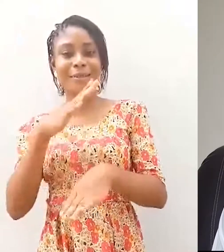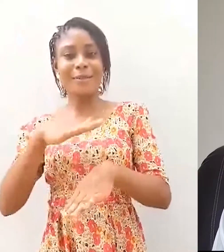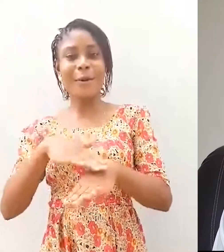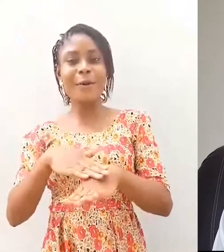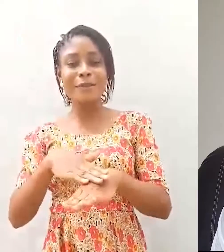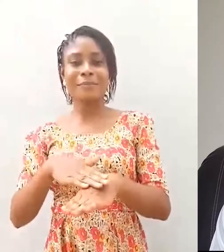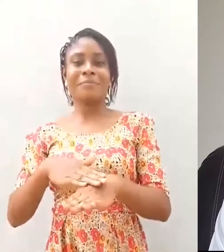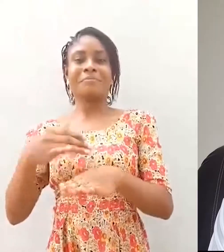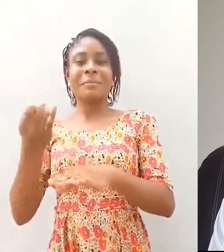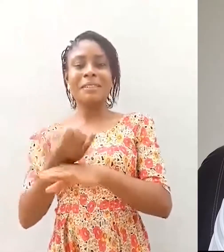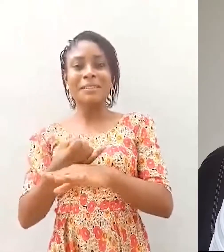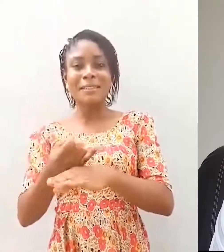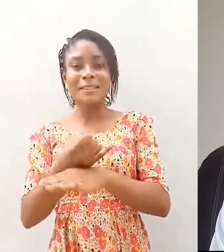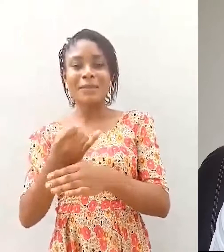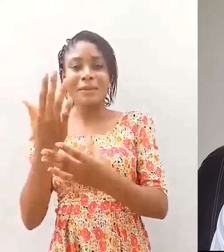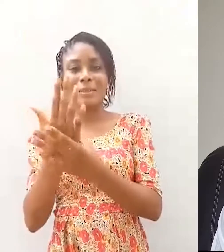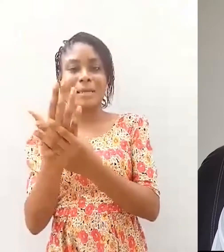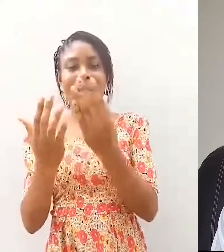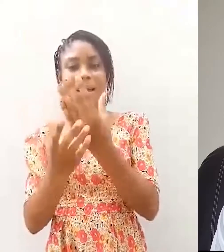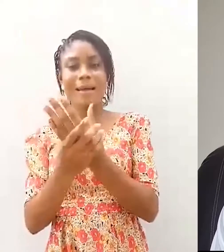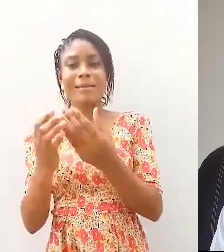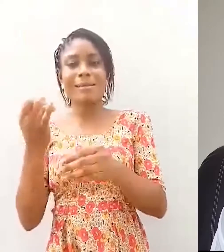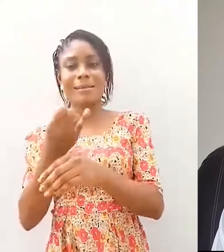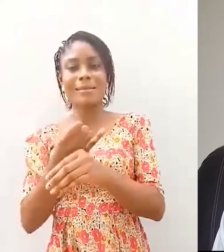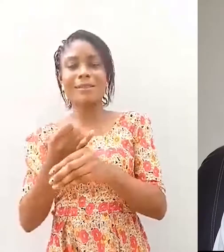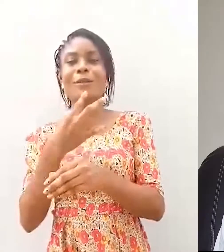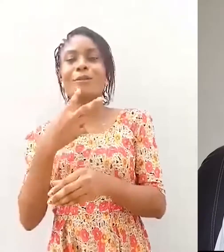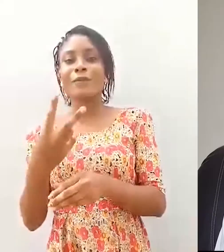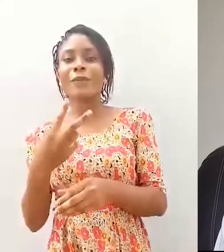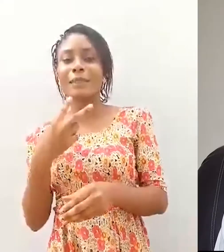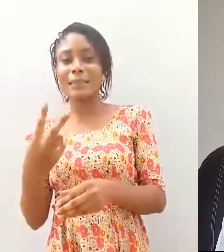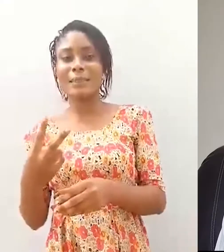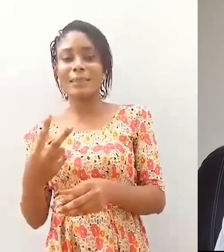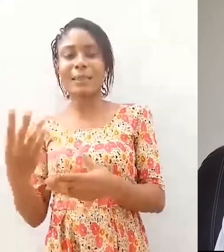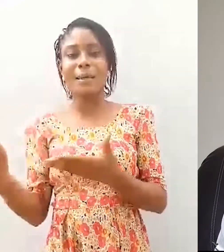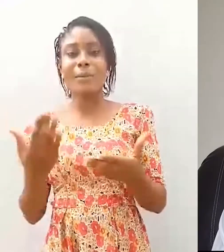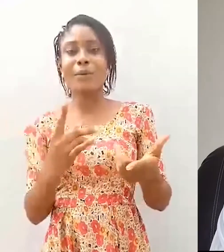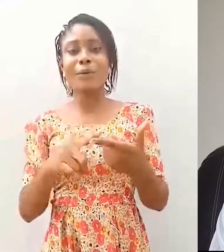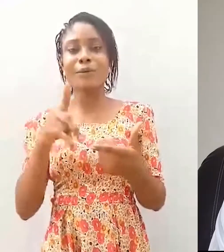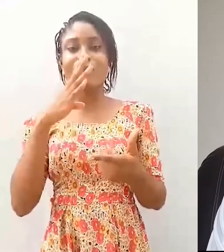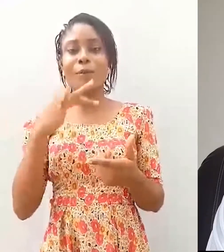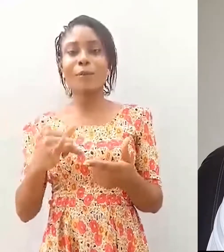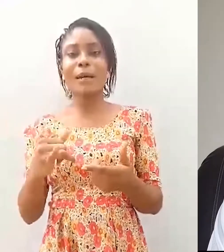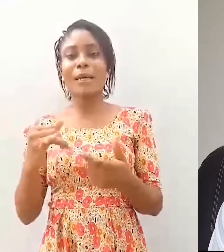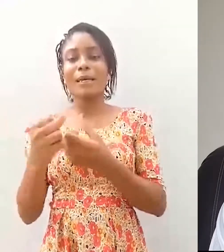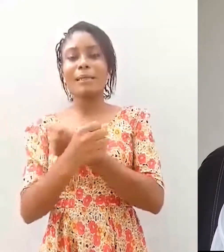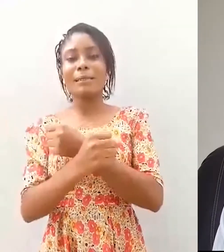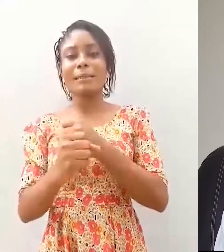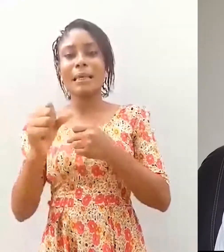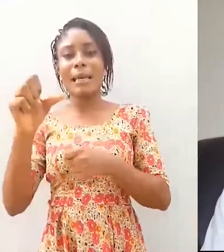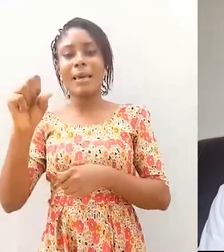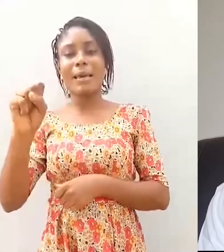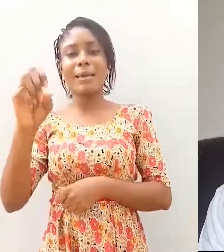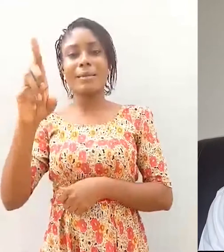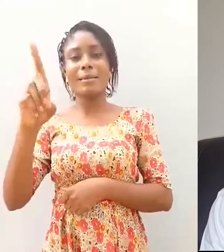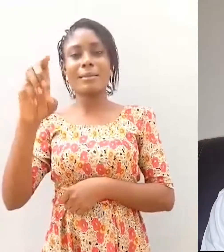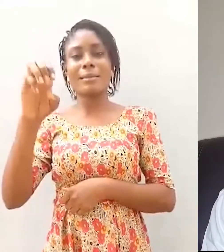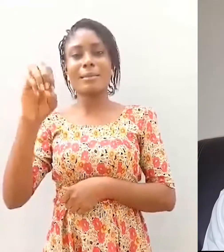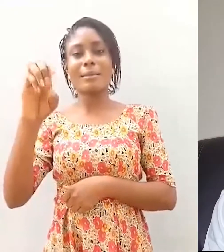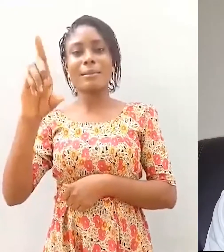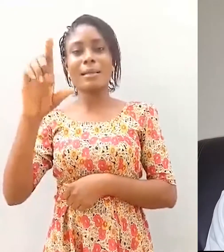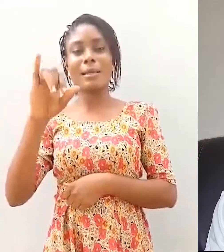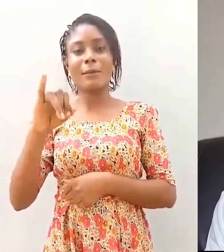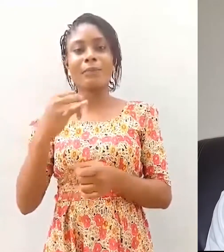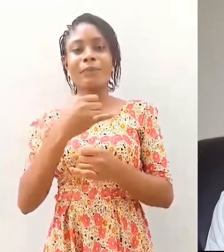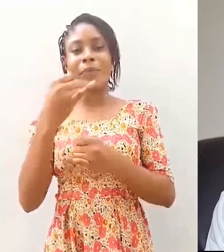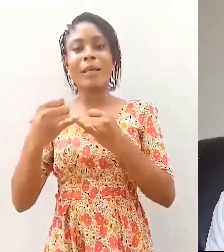indigenous, hence the indigenous voices, brought to you by Save the Deaf and Endangered Languages Initiative. Last week, I